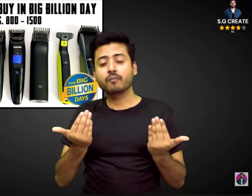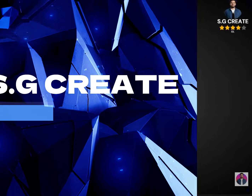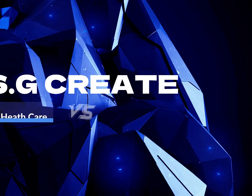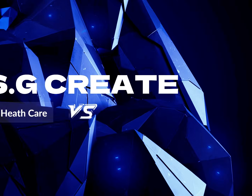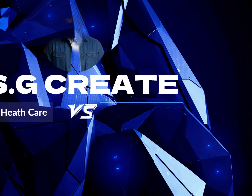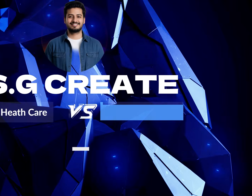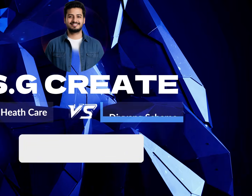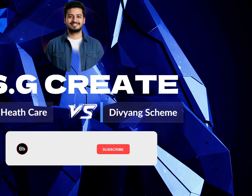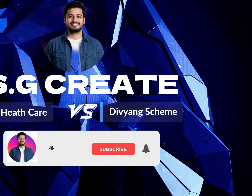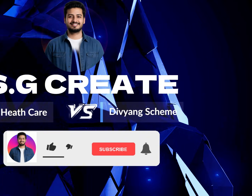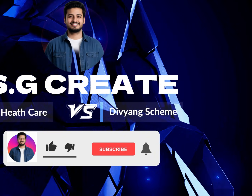0.5.